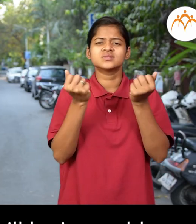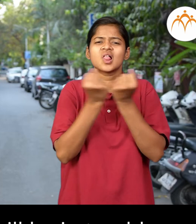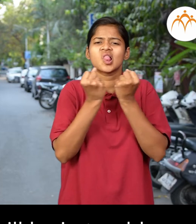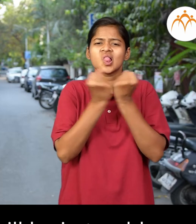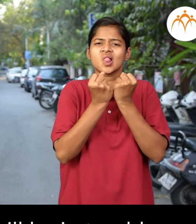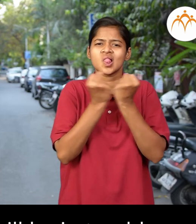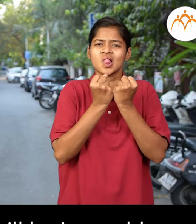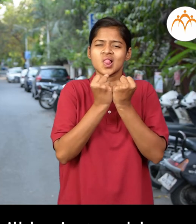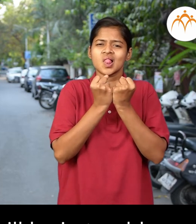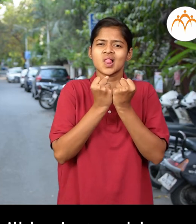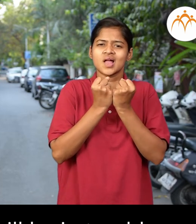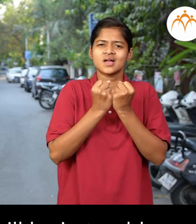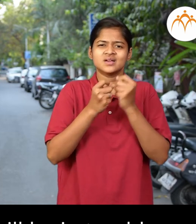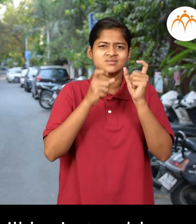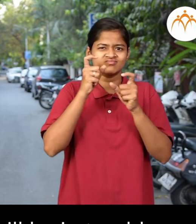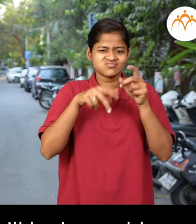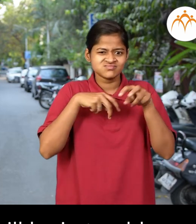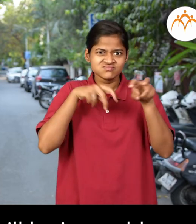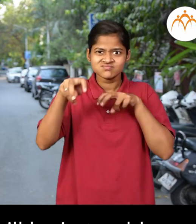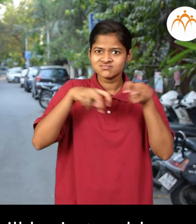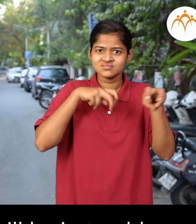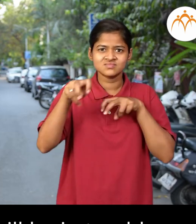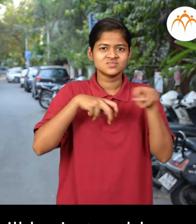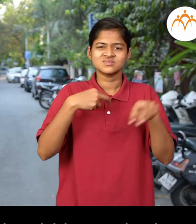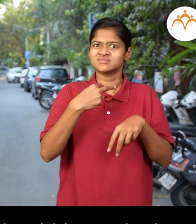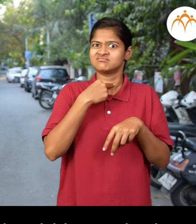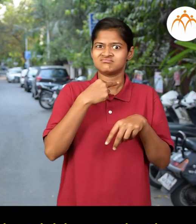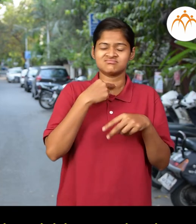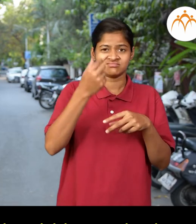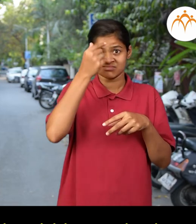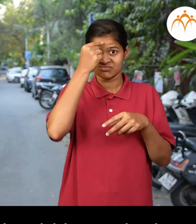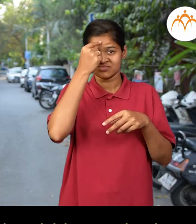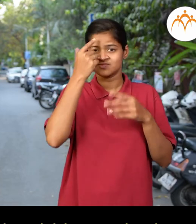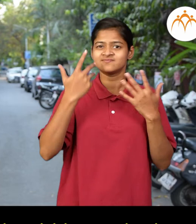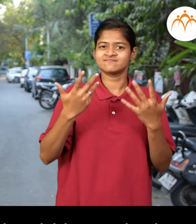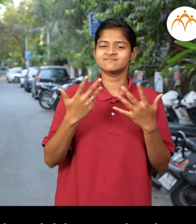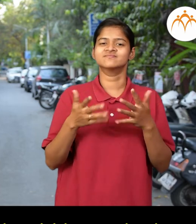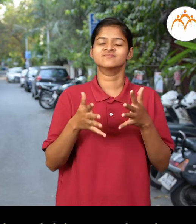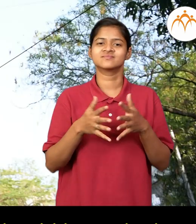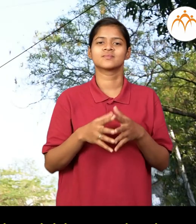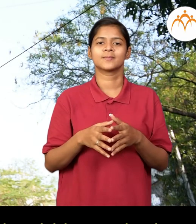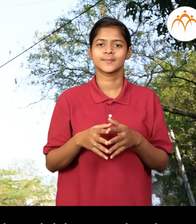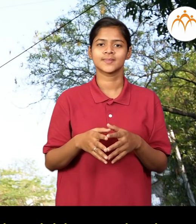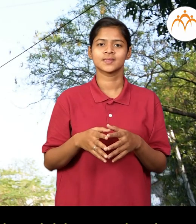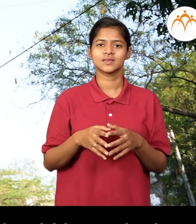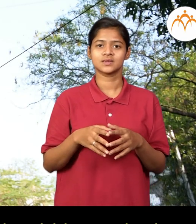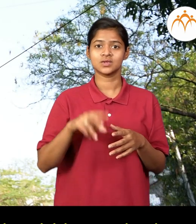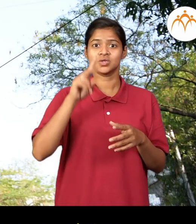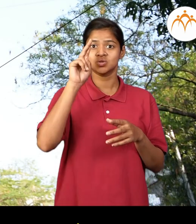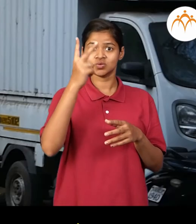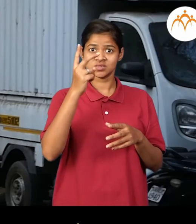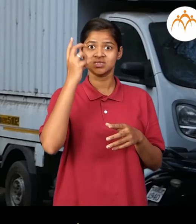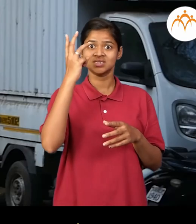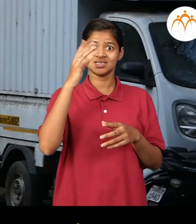The shopkeepers too will be in trouble. Therefore, the vehicles should be parked on the